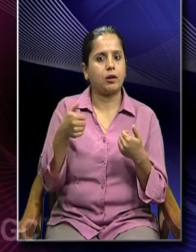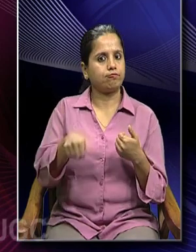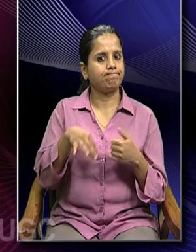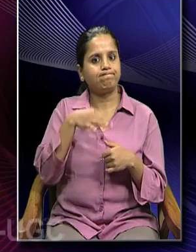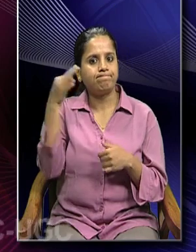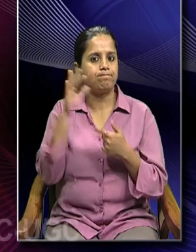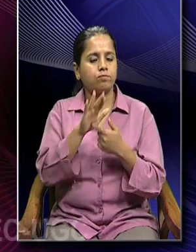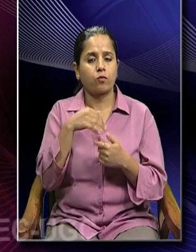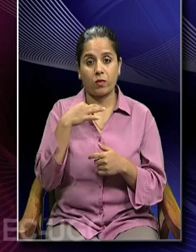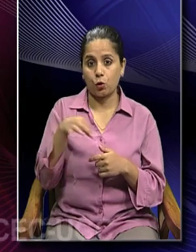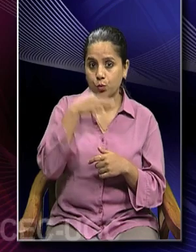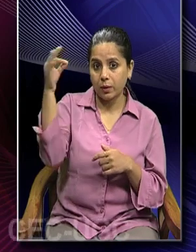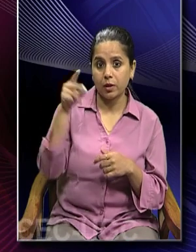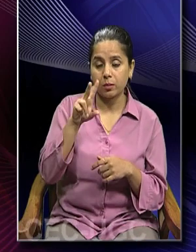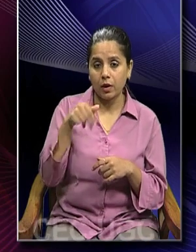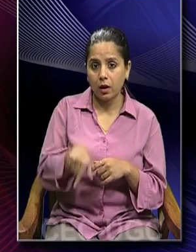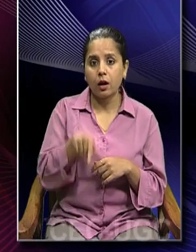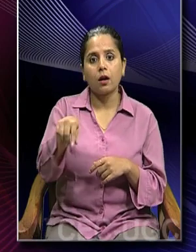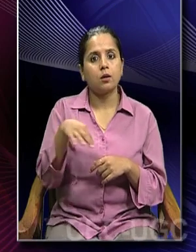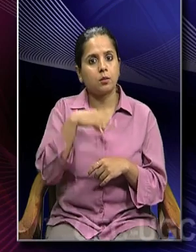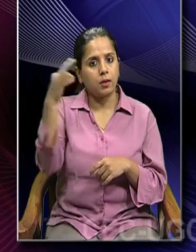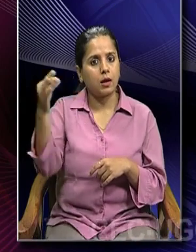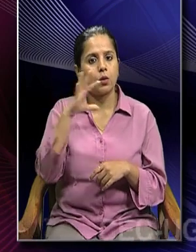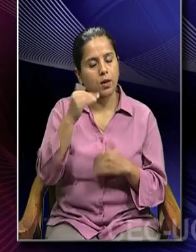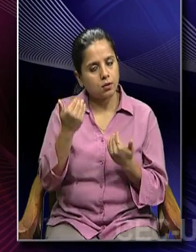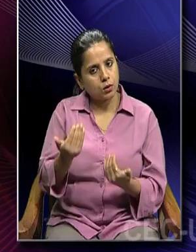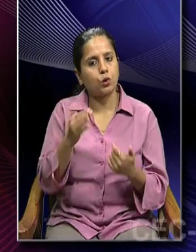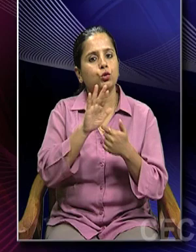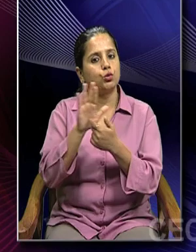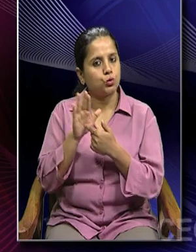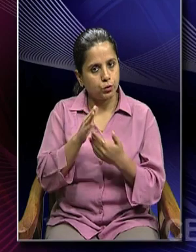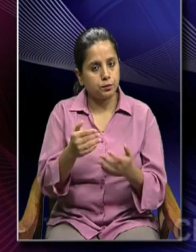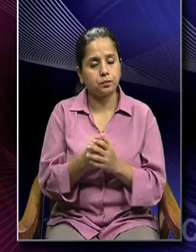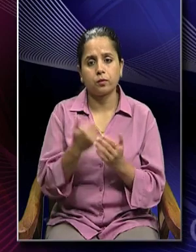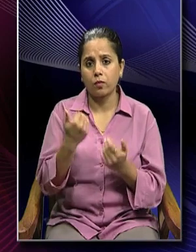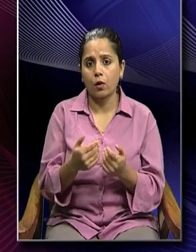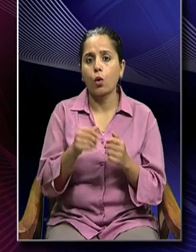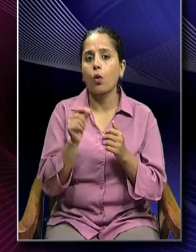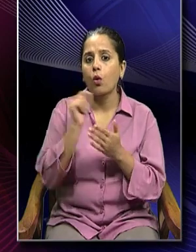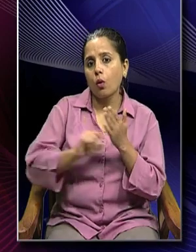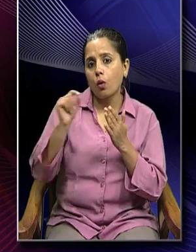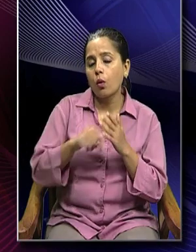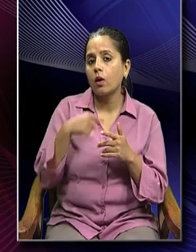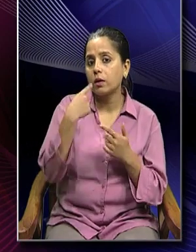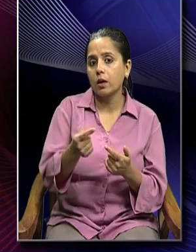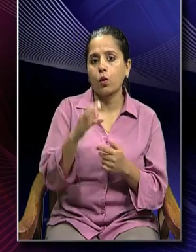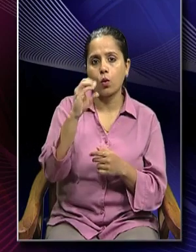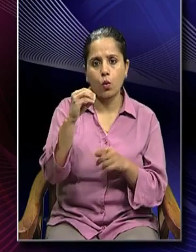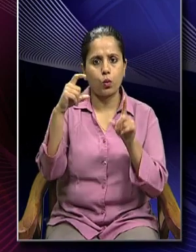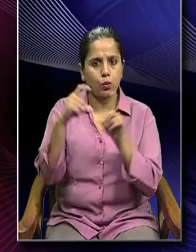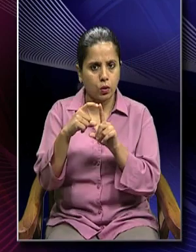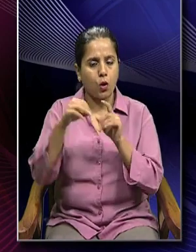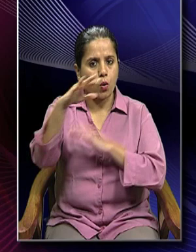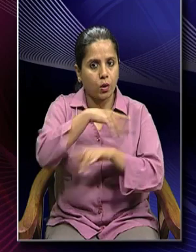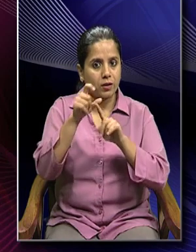when we say spirit, it actually goes to the spirituality. Here the author indicates that the OD, as